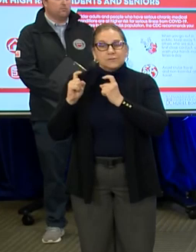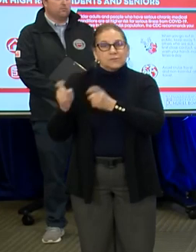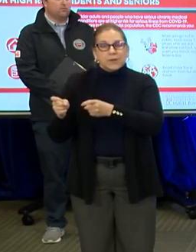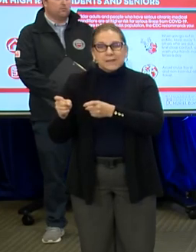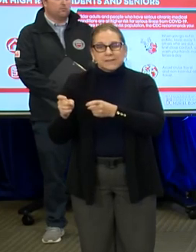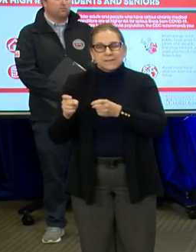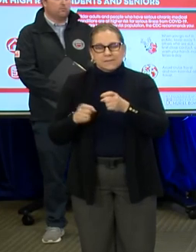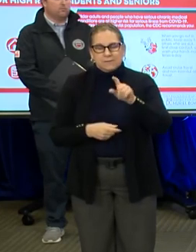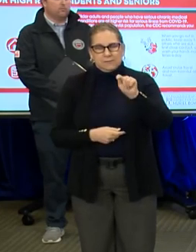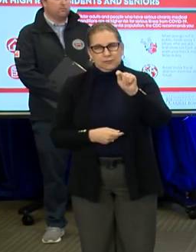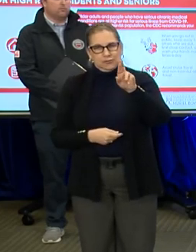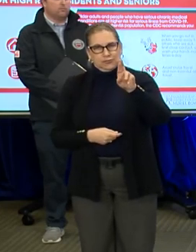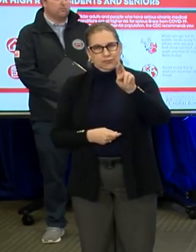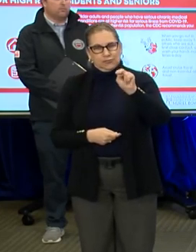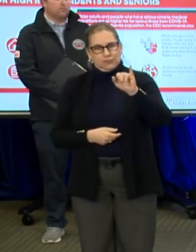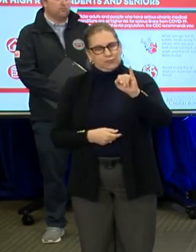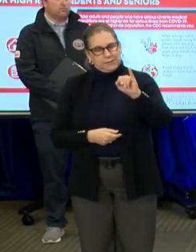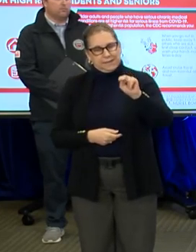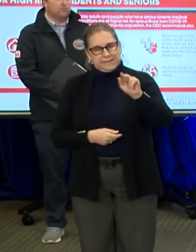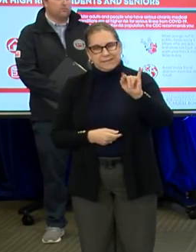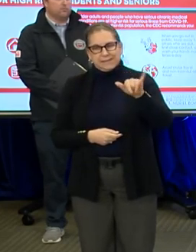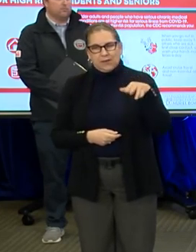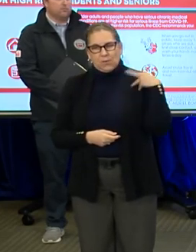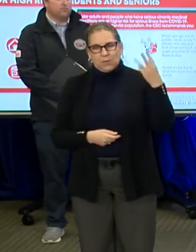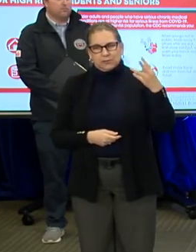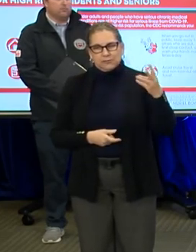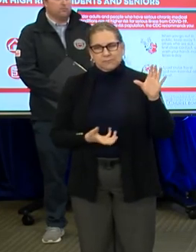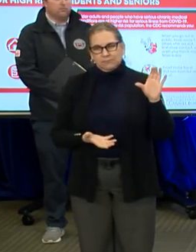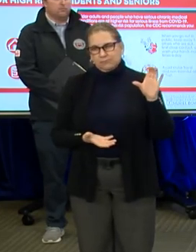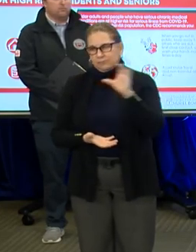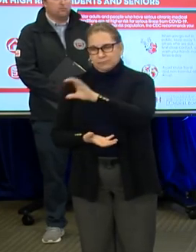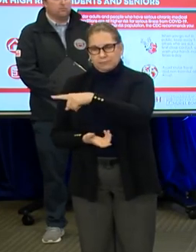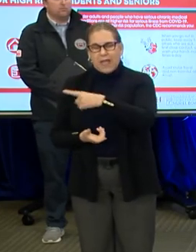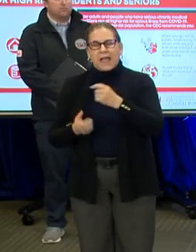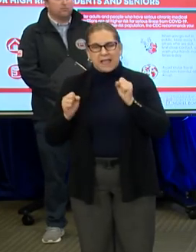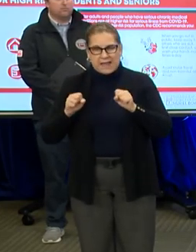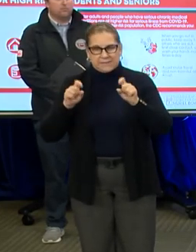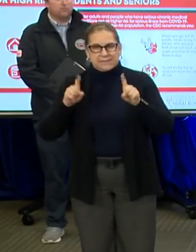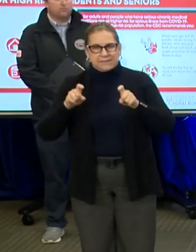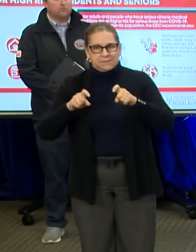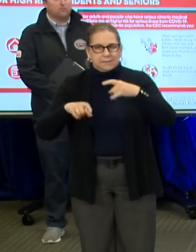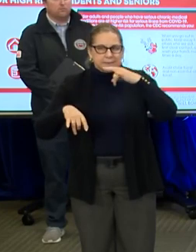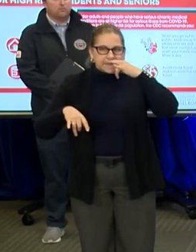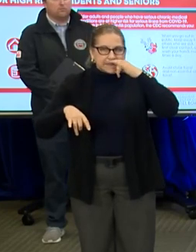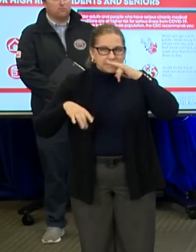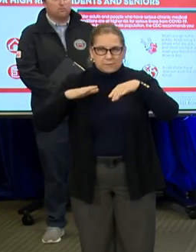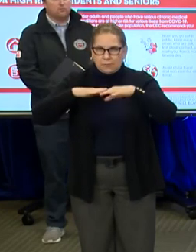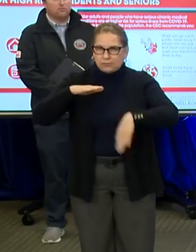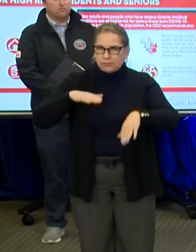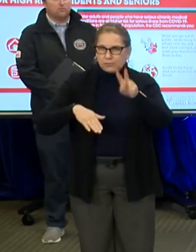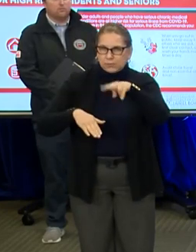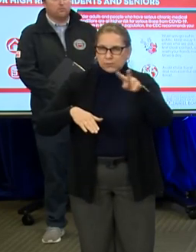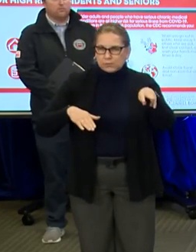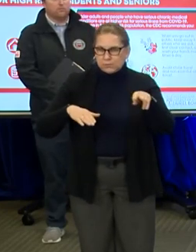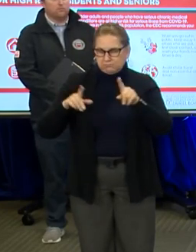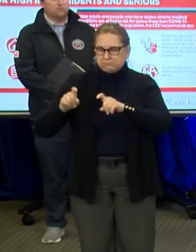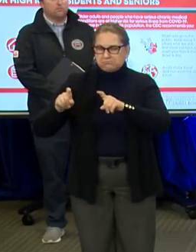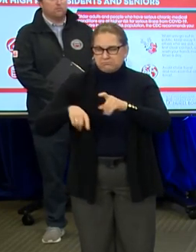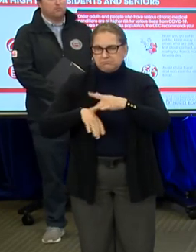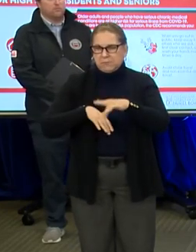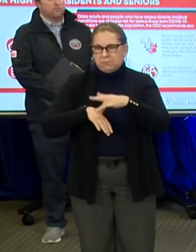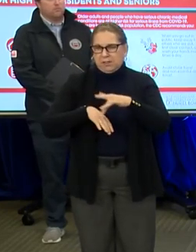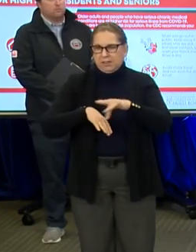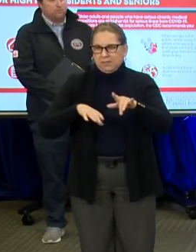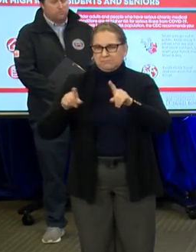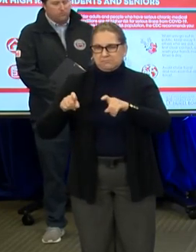children and young adults through 22 years of age who have been identified by their pediatrician or other primary care doctor as